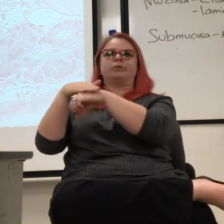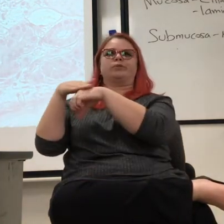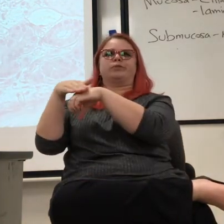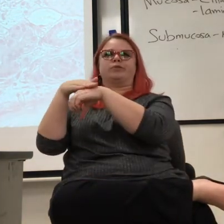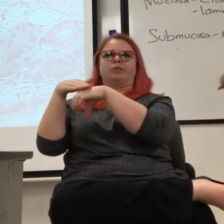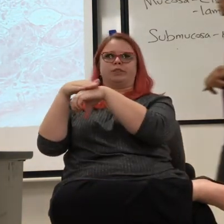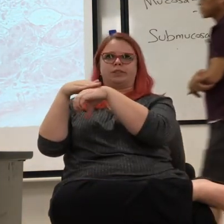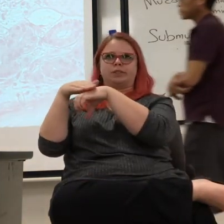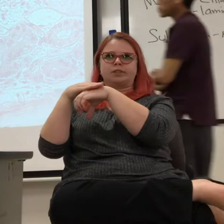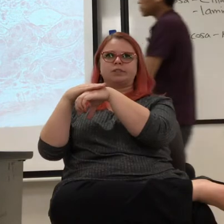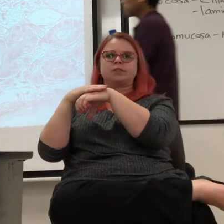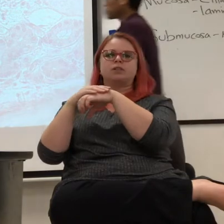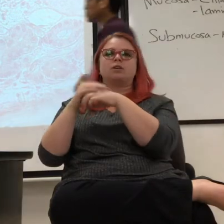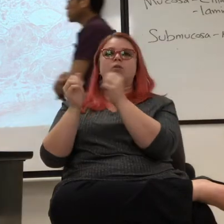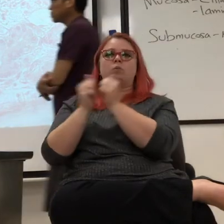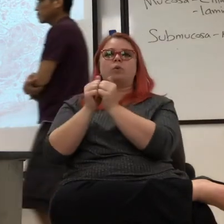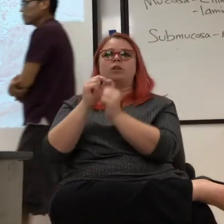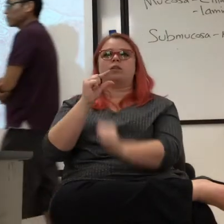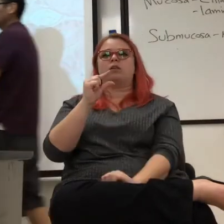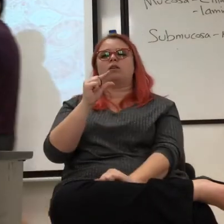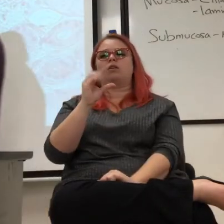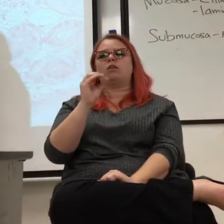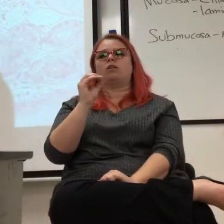along with the goblet cells.